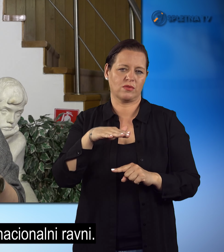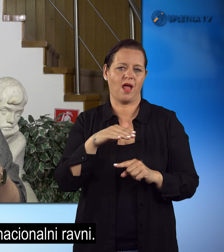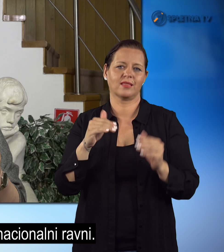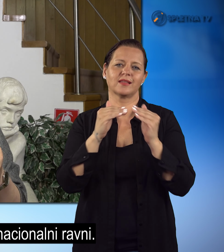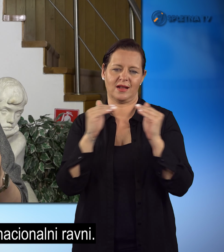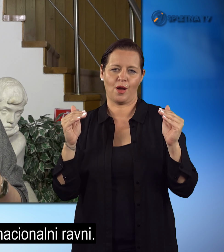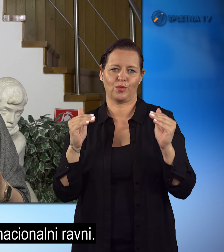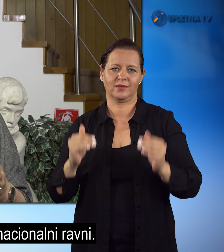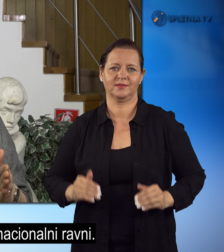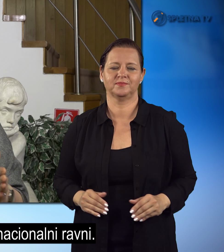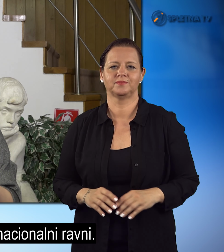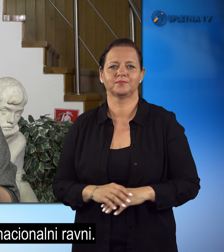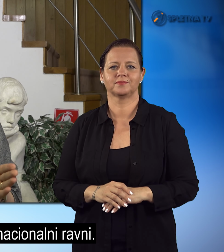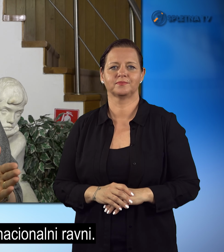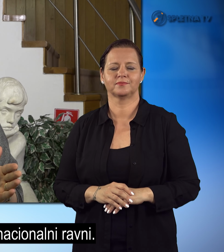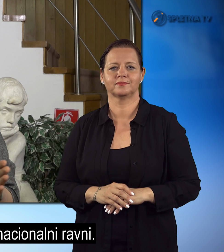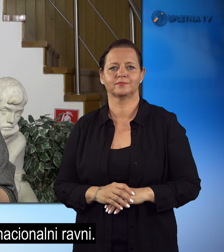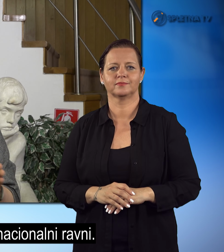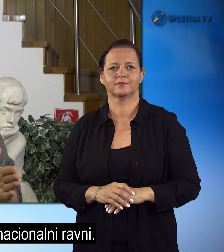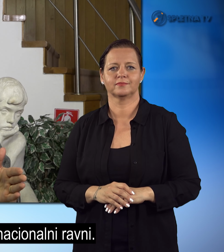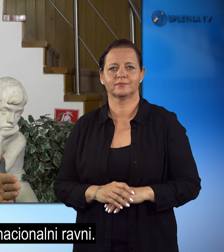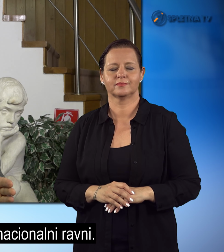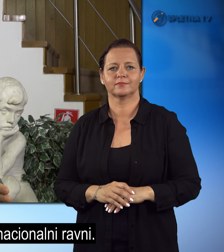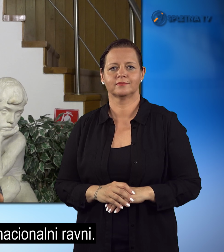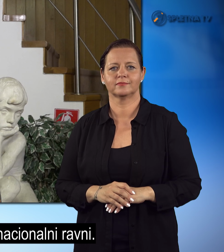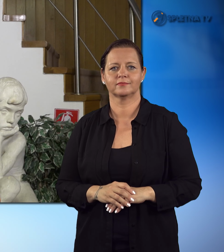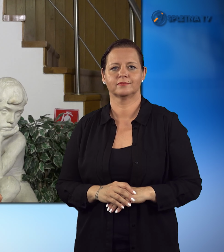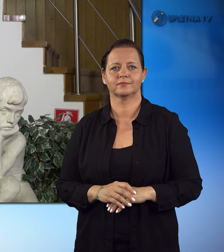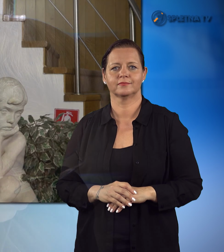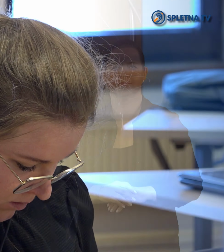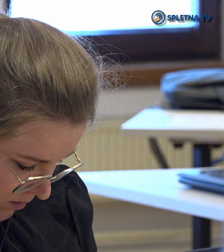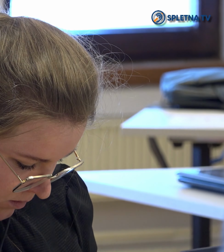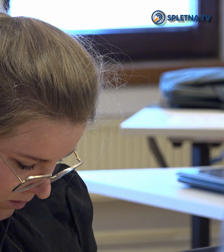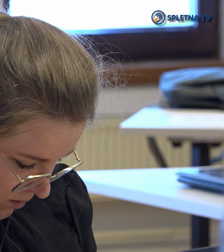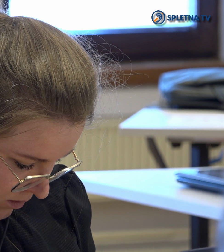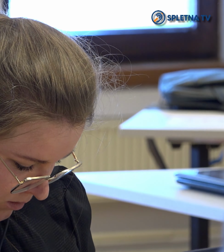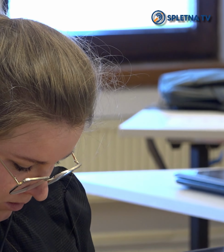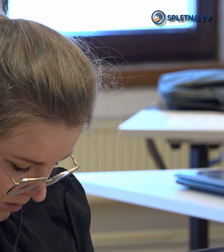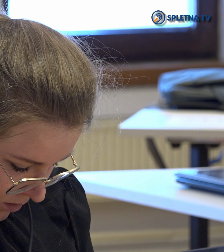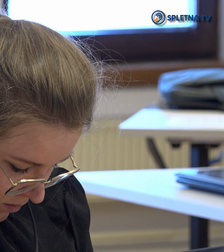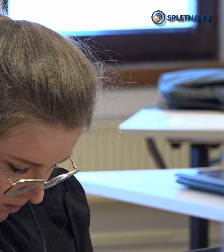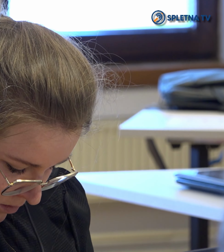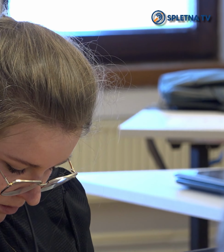and it can be then implemented down to the national level.